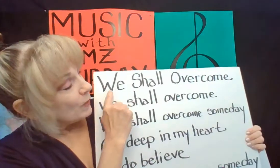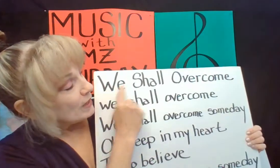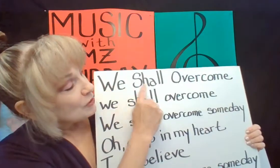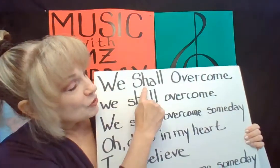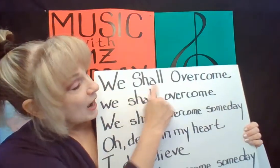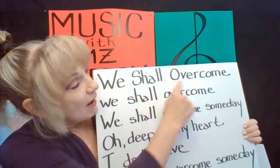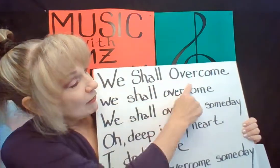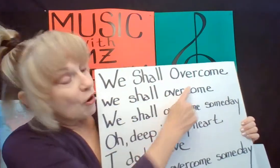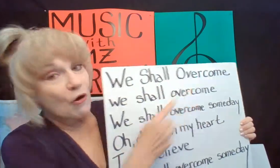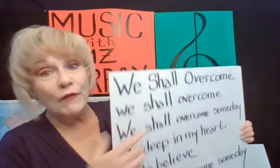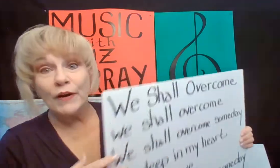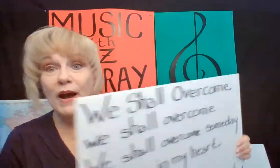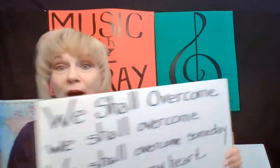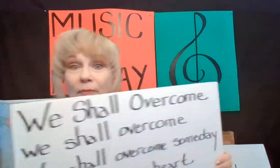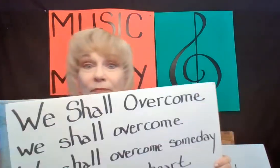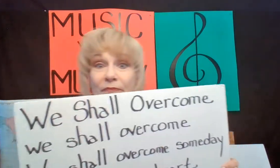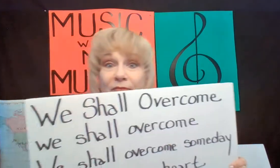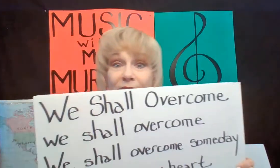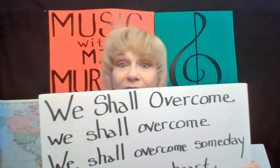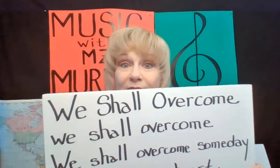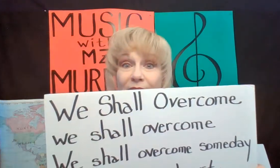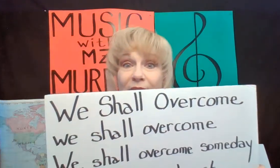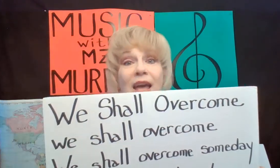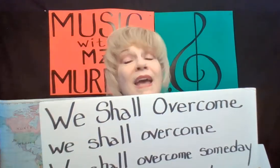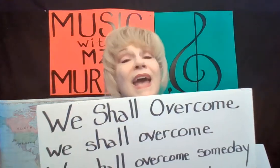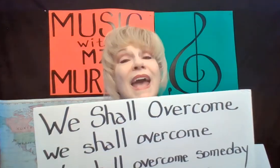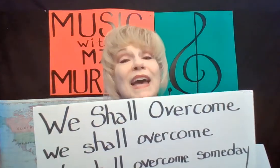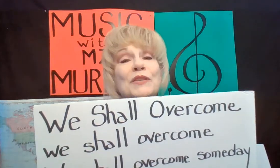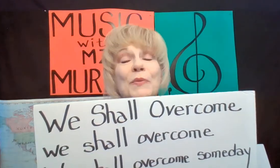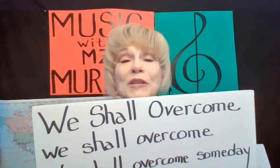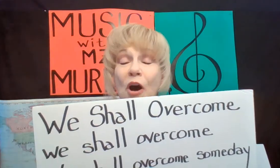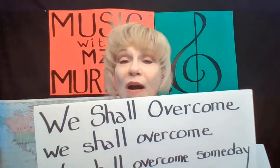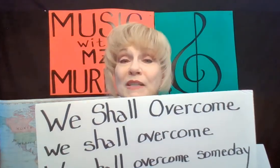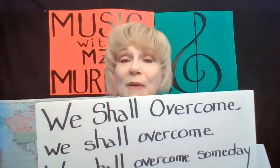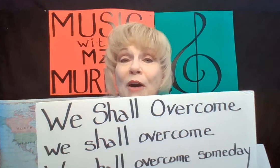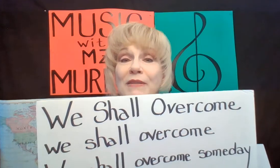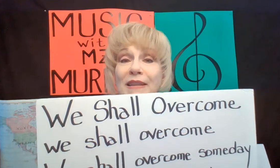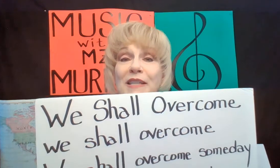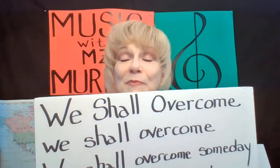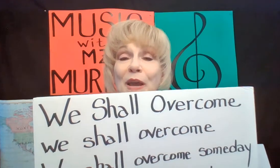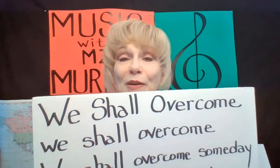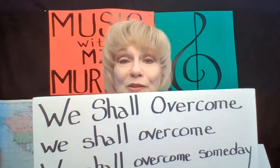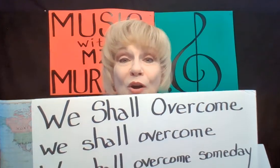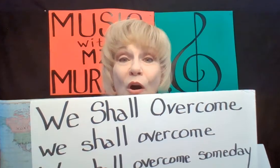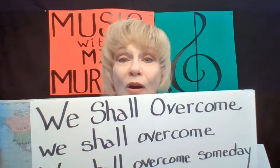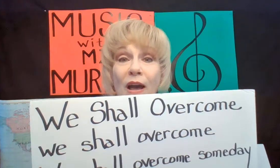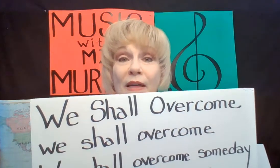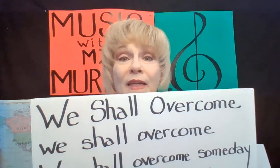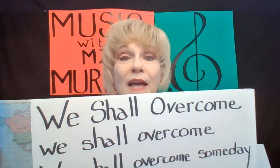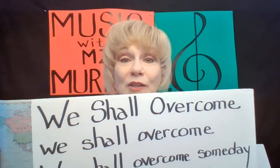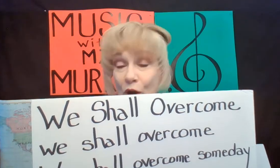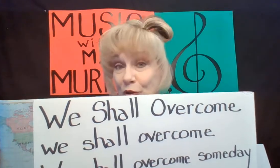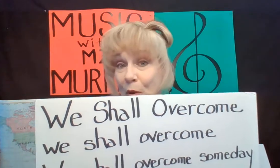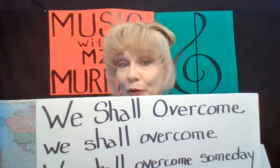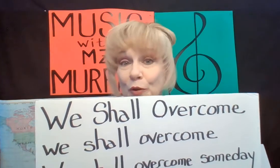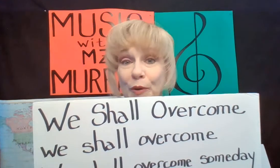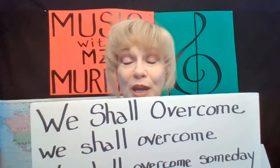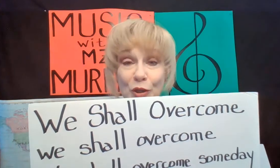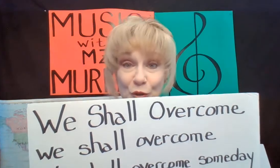We Shall Overcome. And we talked about this being a song that Dr. Martin Luther King